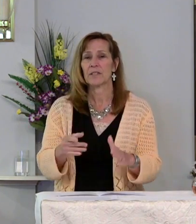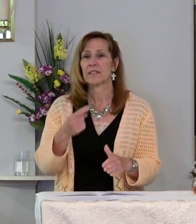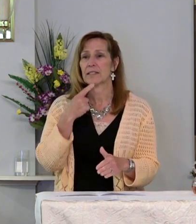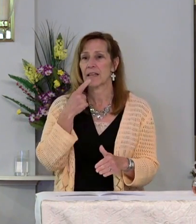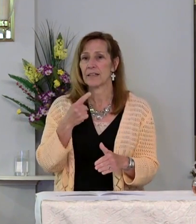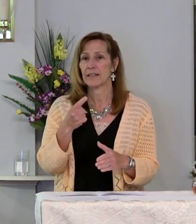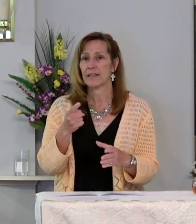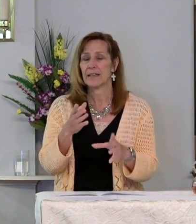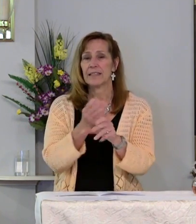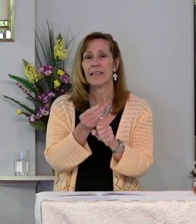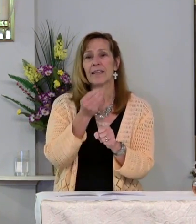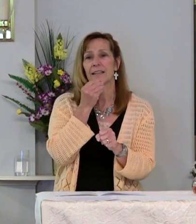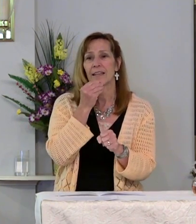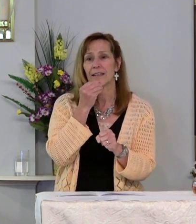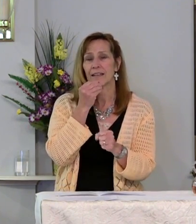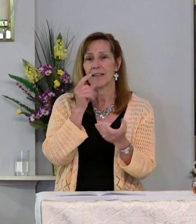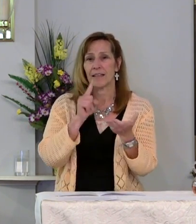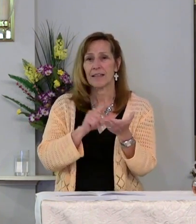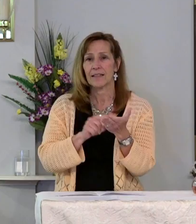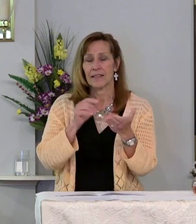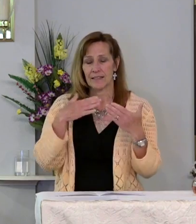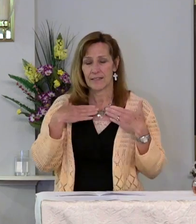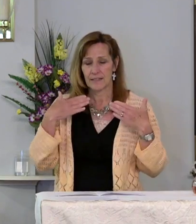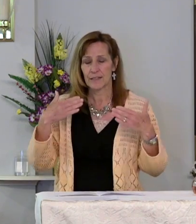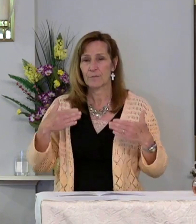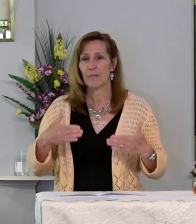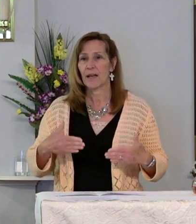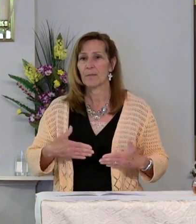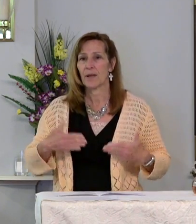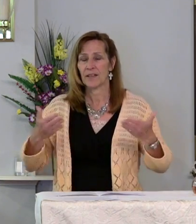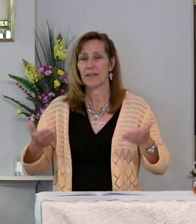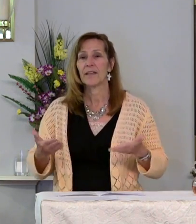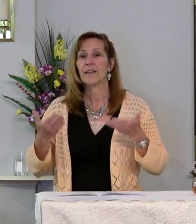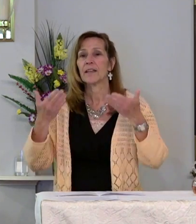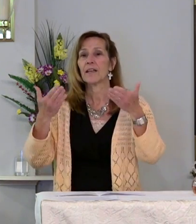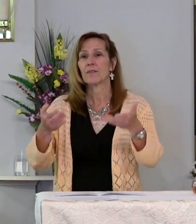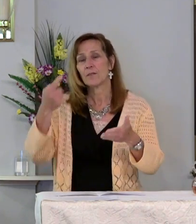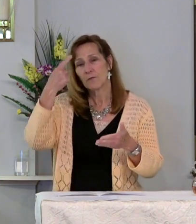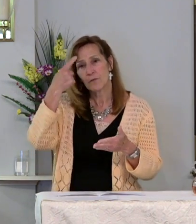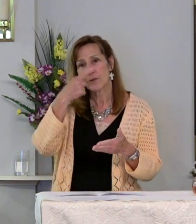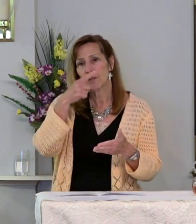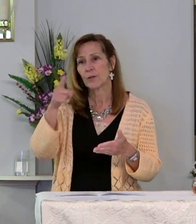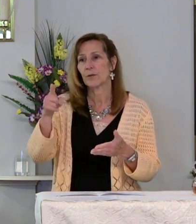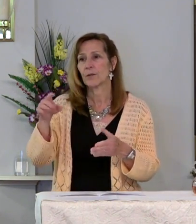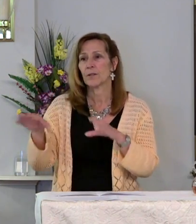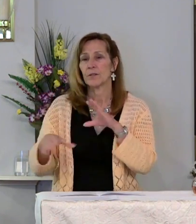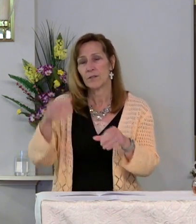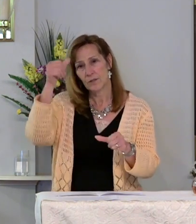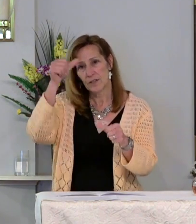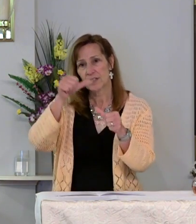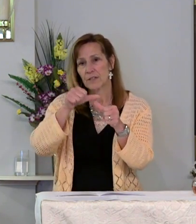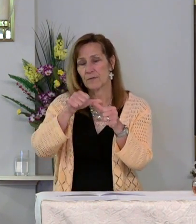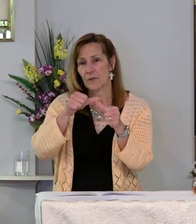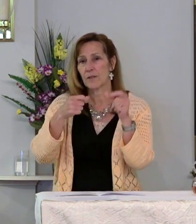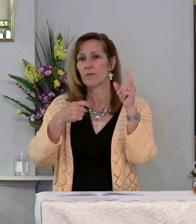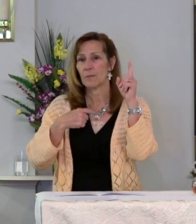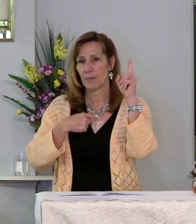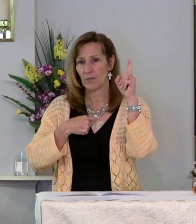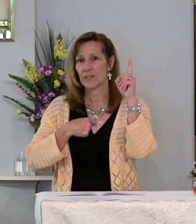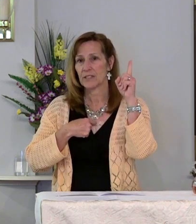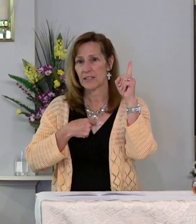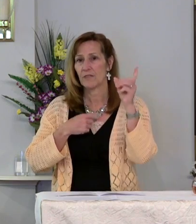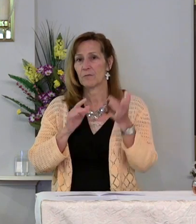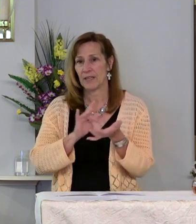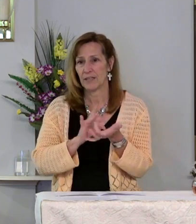disciples, saying, Take and eat. This is my body given for you. Do this for the